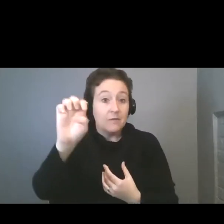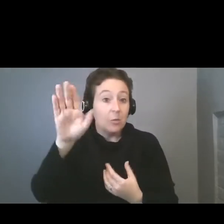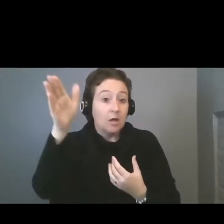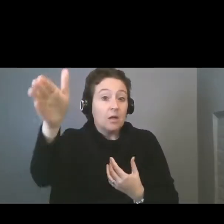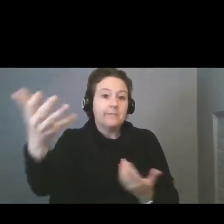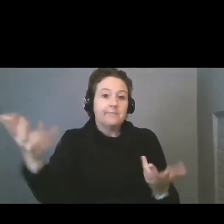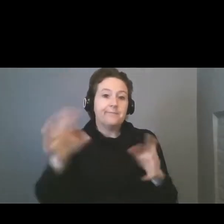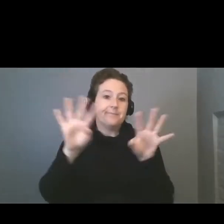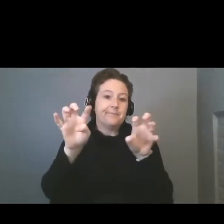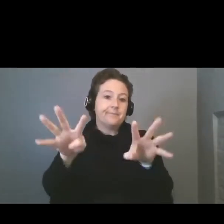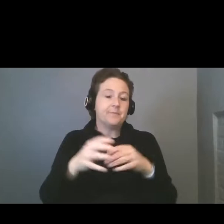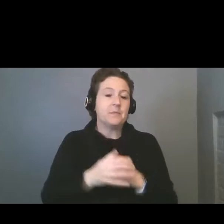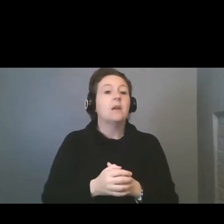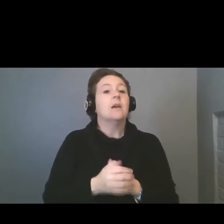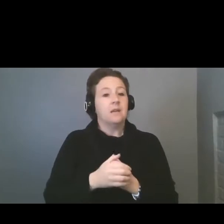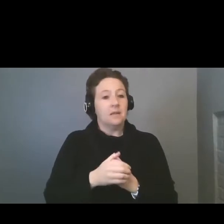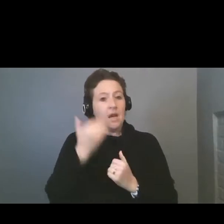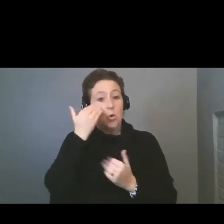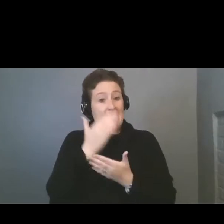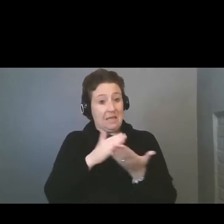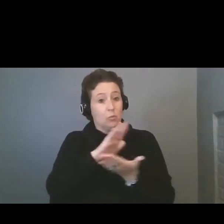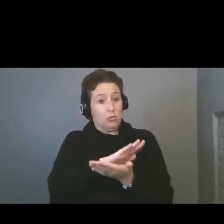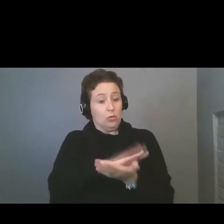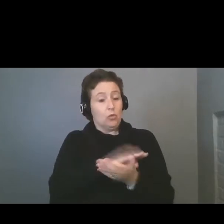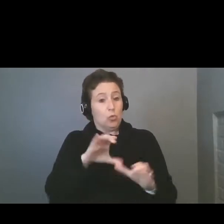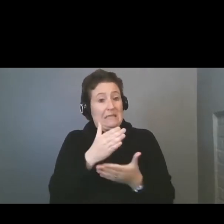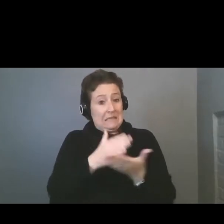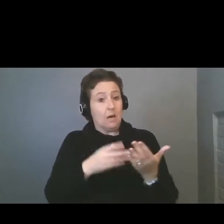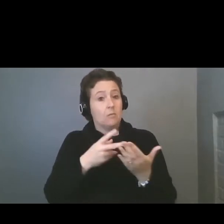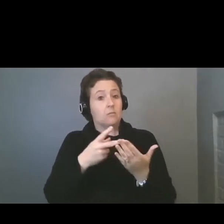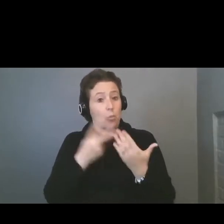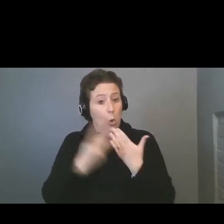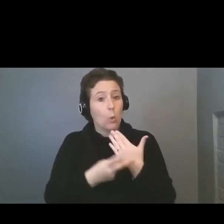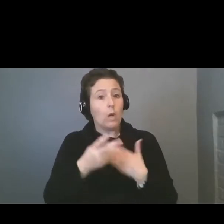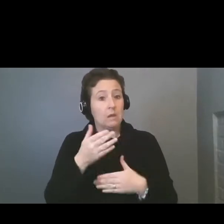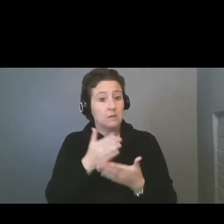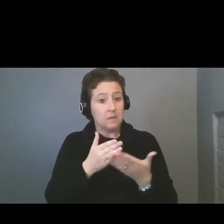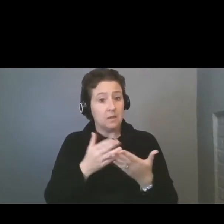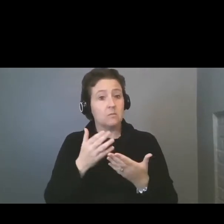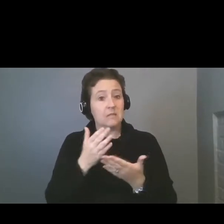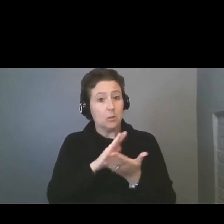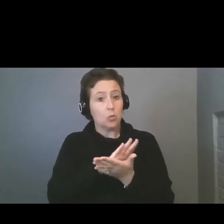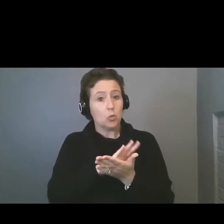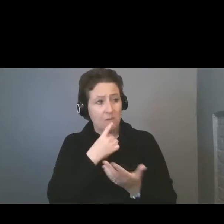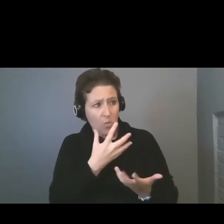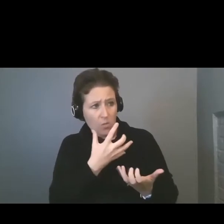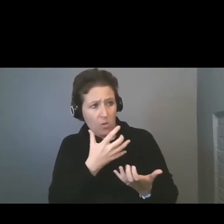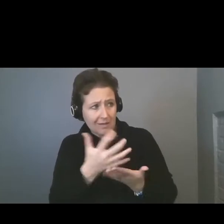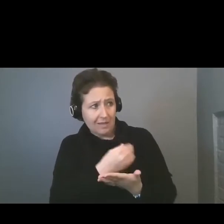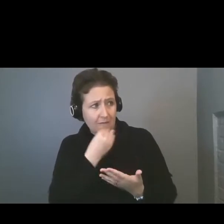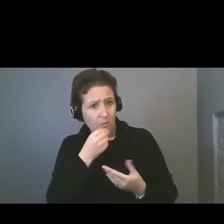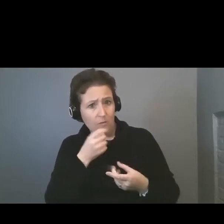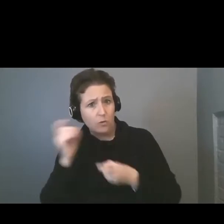at this point, I know there are some schools that are still doing some things. We've heard from some schools that still want to collect some food to help hungry